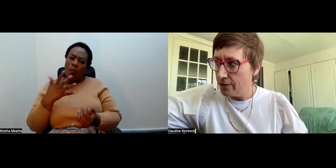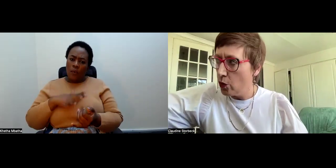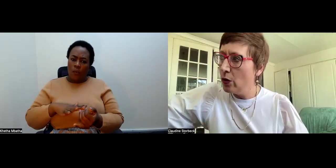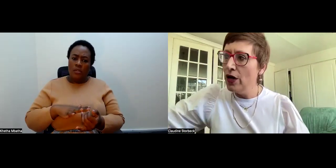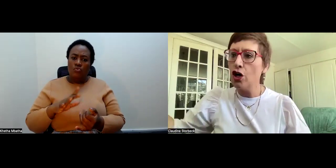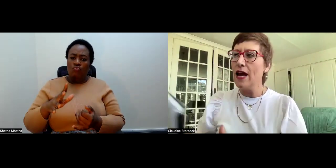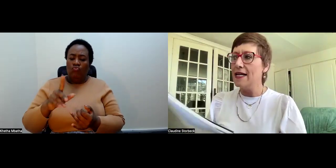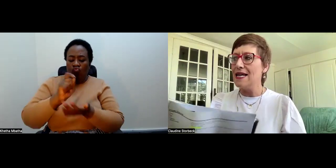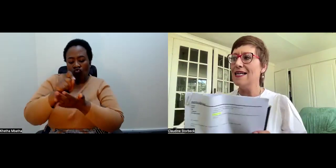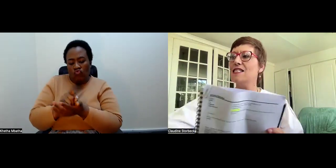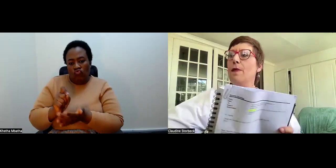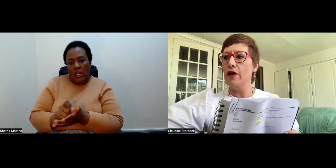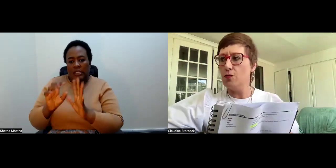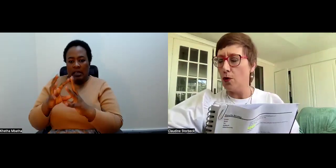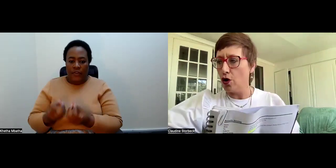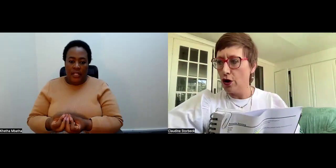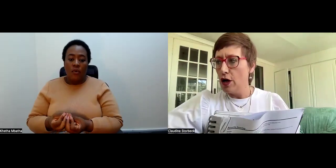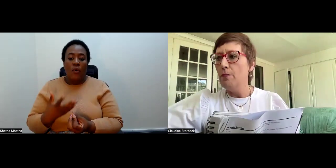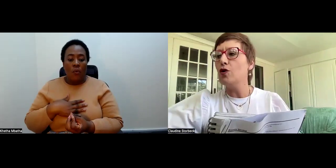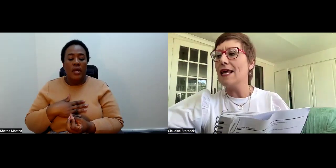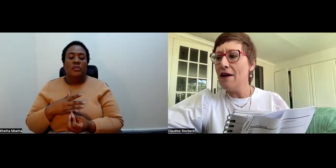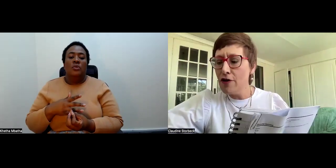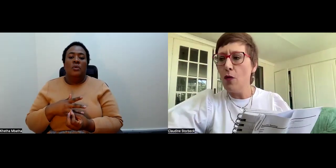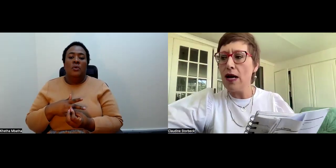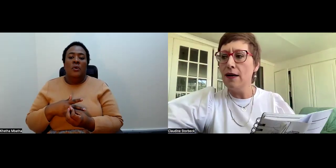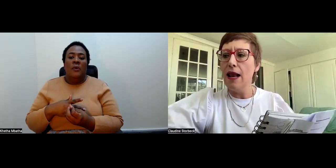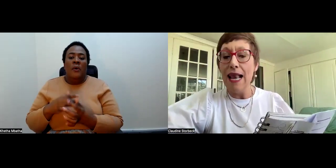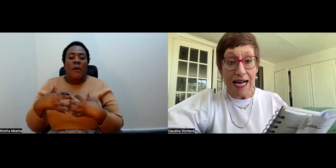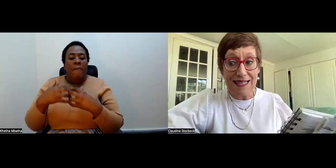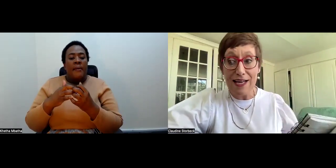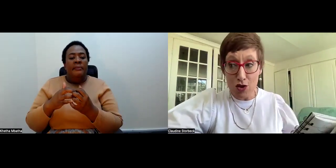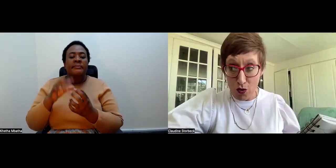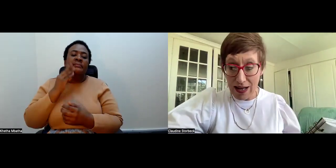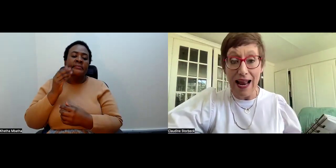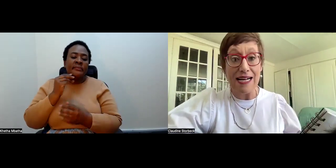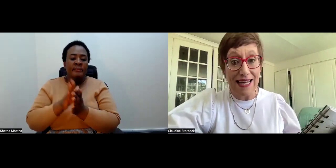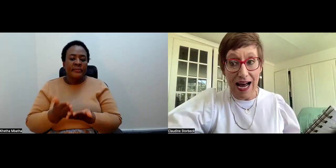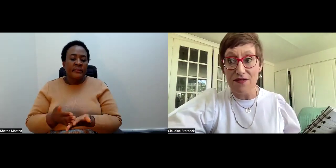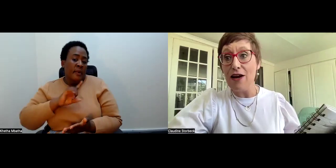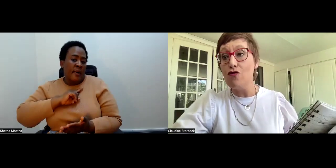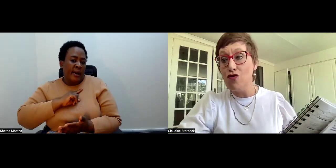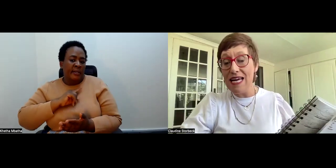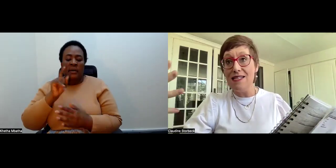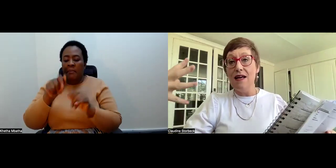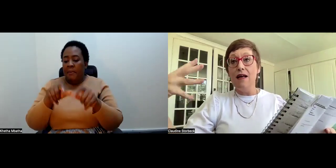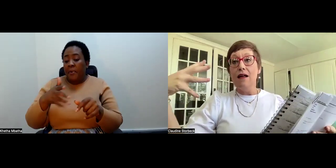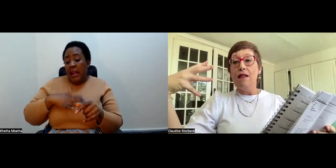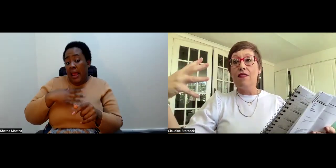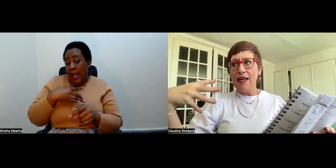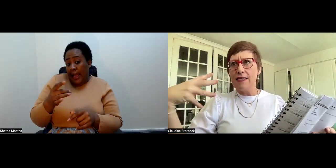writing. We want to create an experience book, because everyone likes their story, likes their lives, and